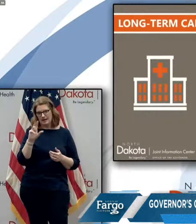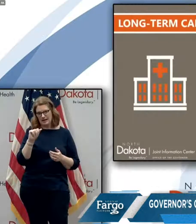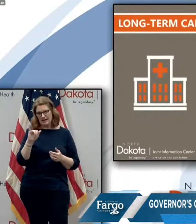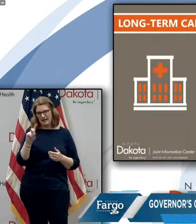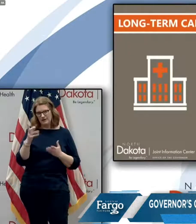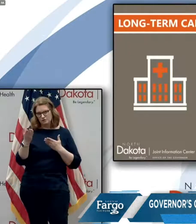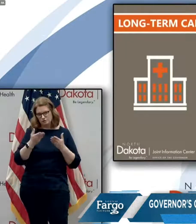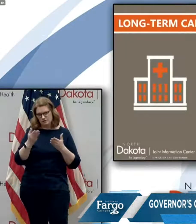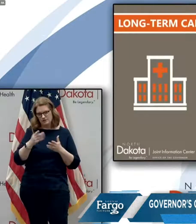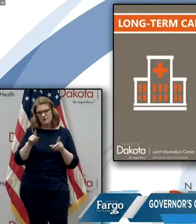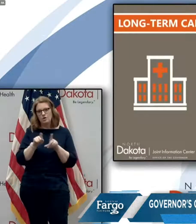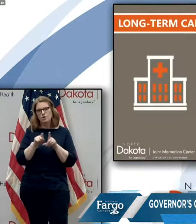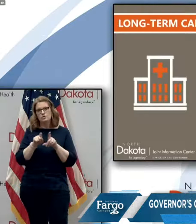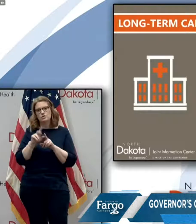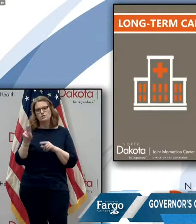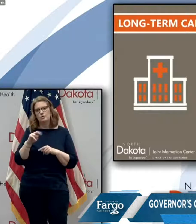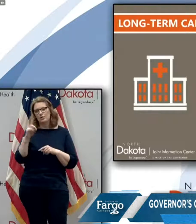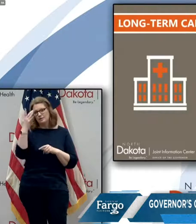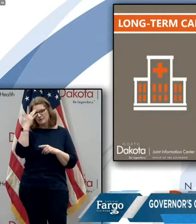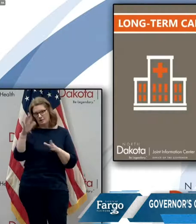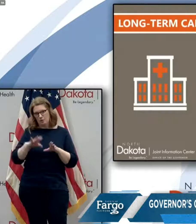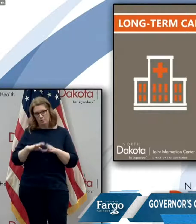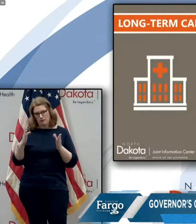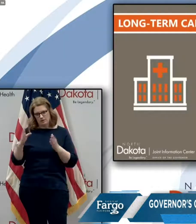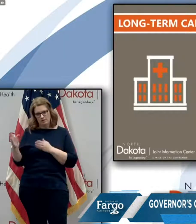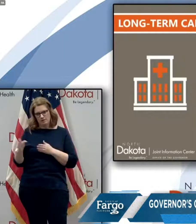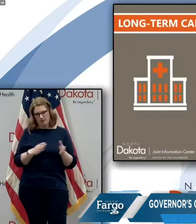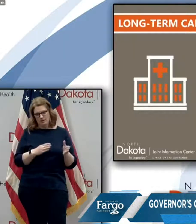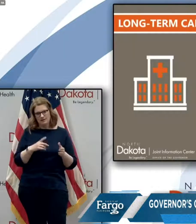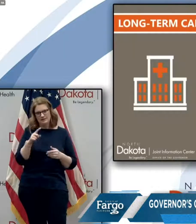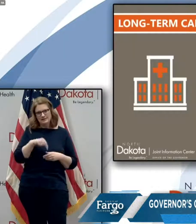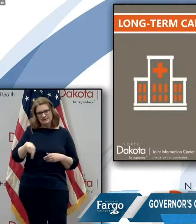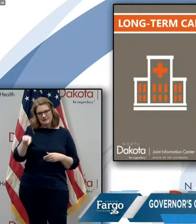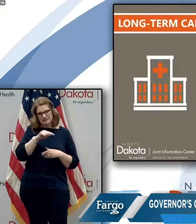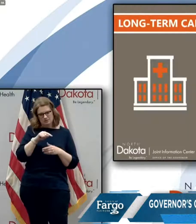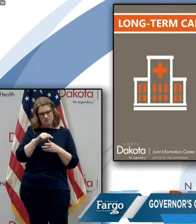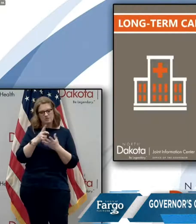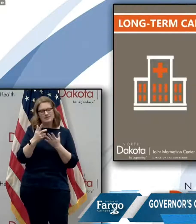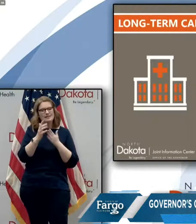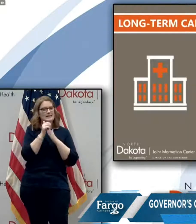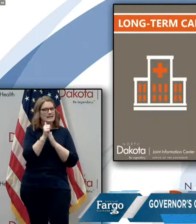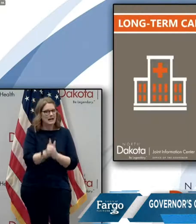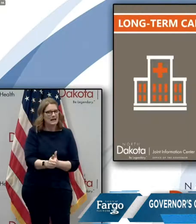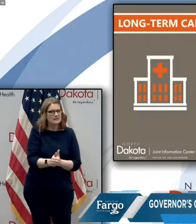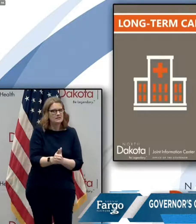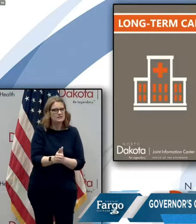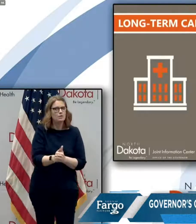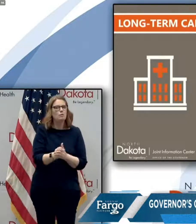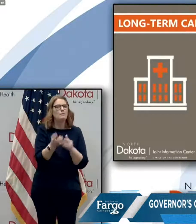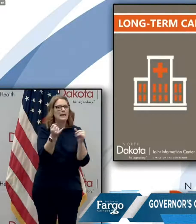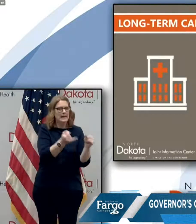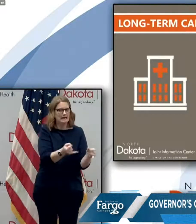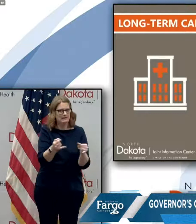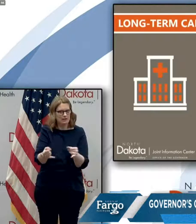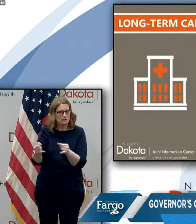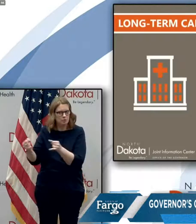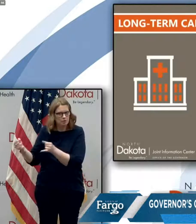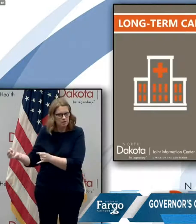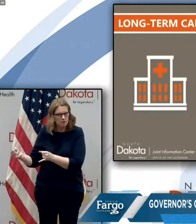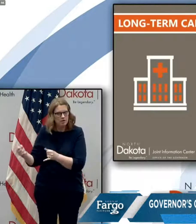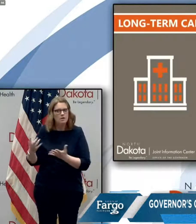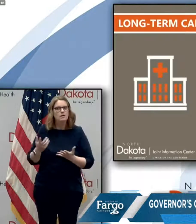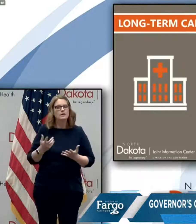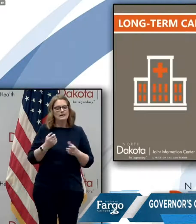and the North Dakota Smart Restart Plan. The guidance will be individualized to ensure that a safe,